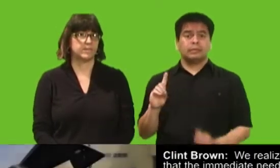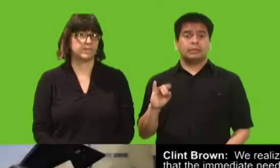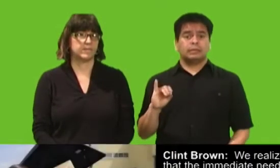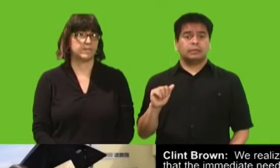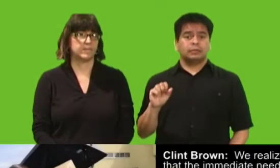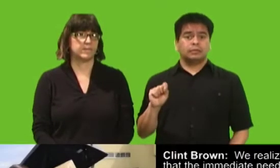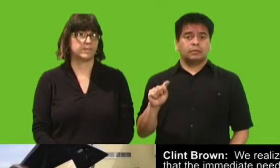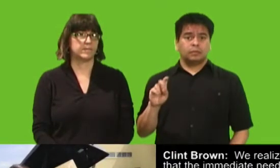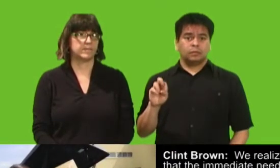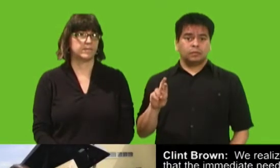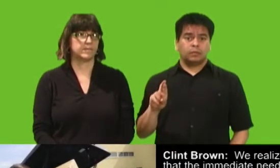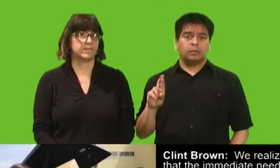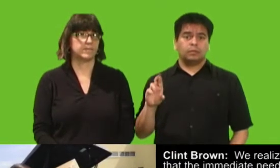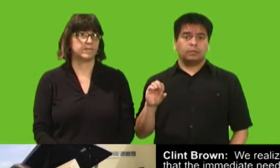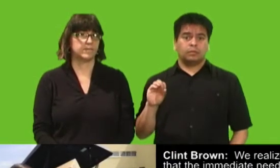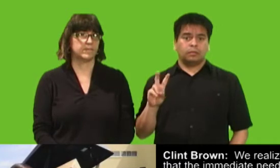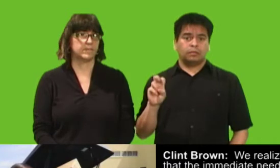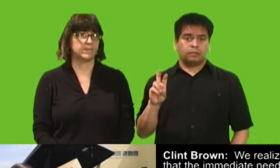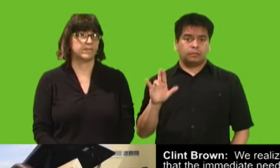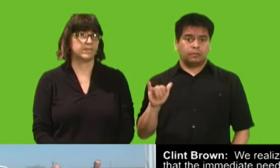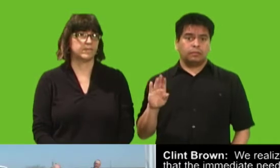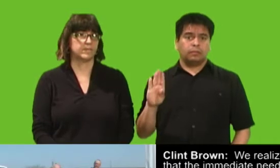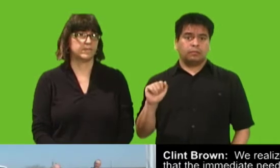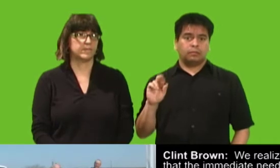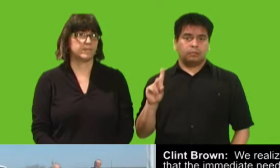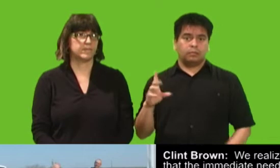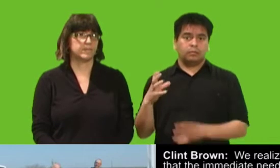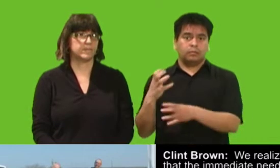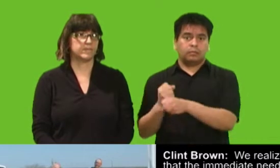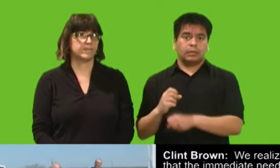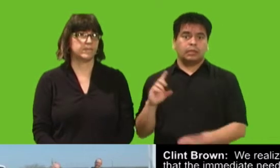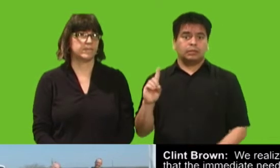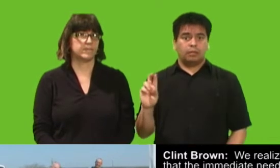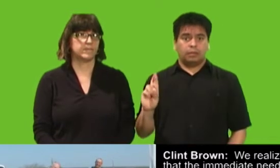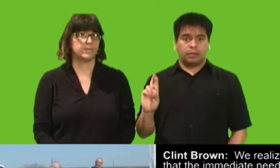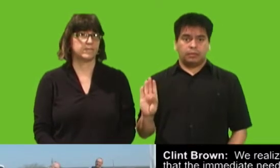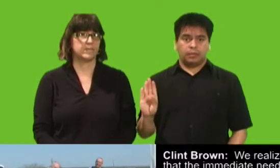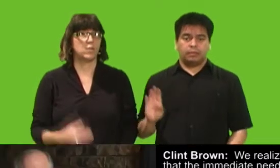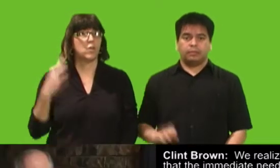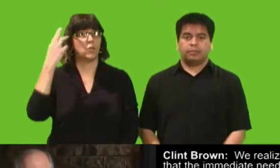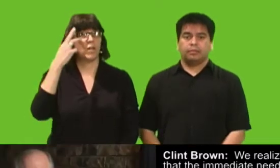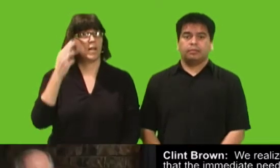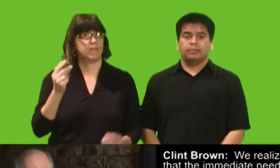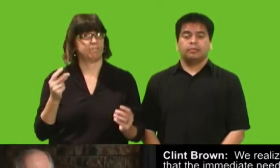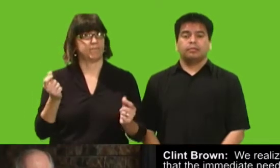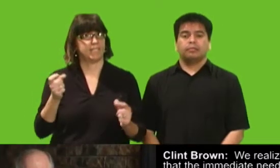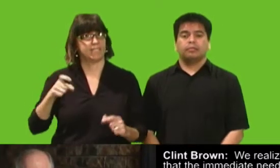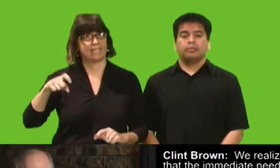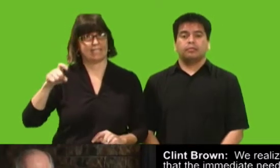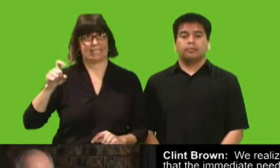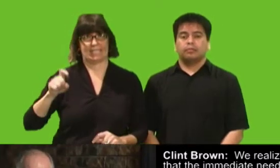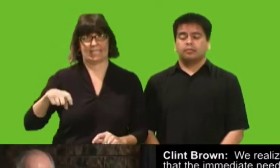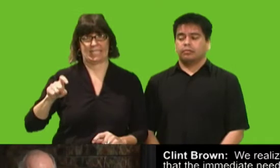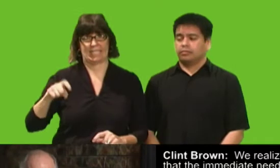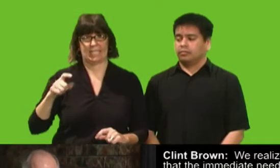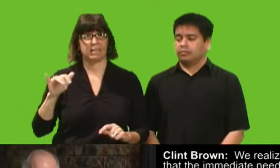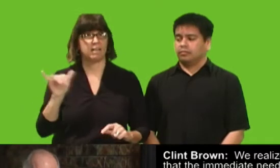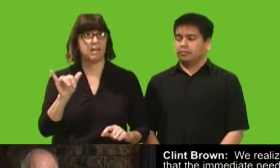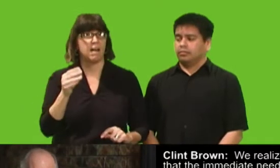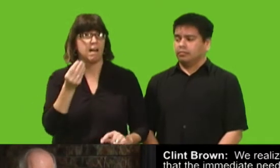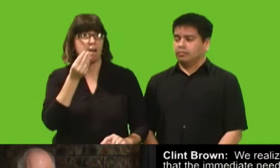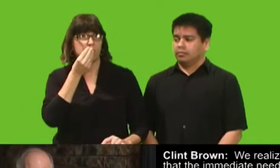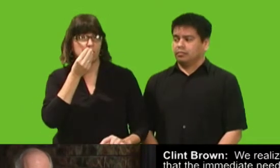We realized that the immediate needs in terms of food, clothing, shelter had been met, but most of these, the victims that we encountered,